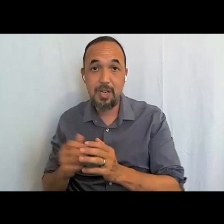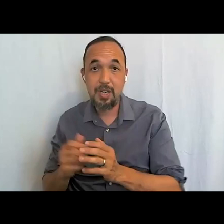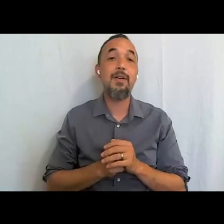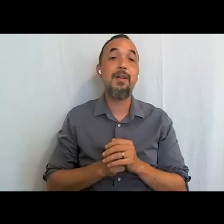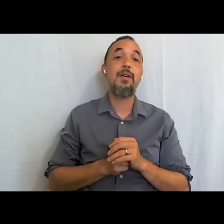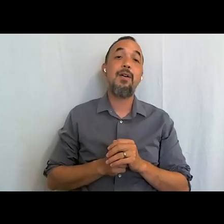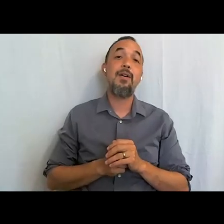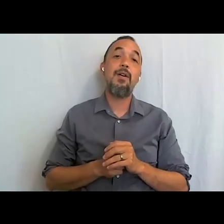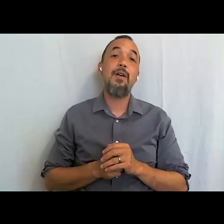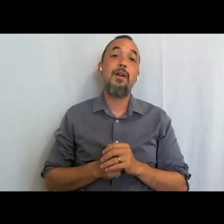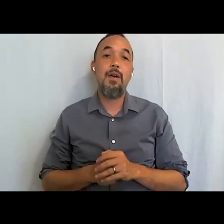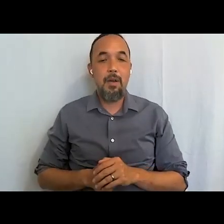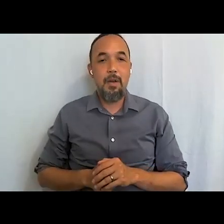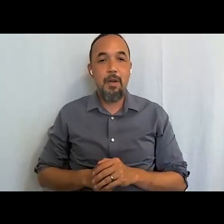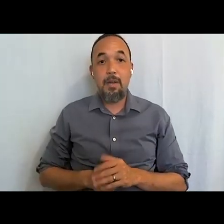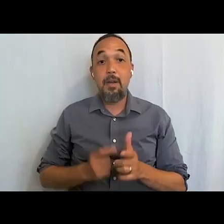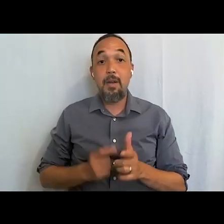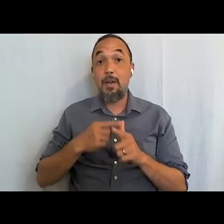following that 24 hours,